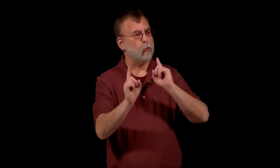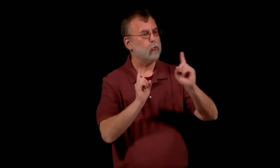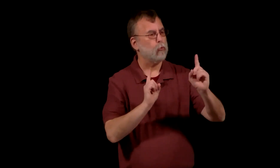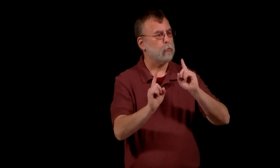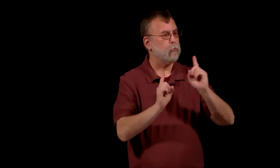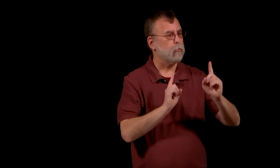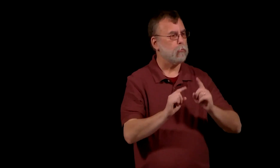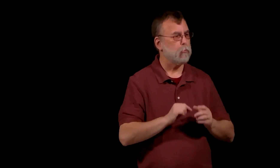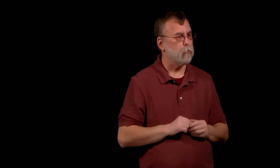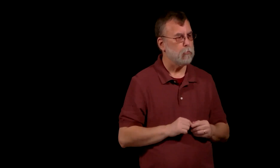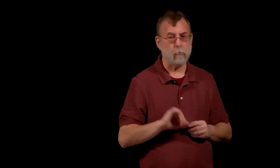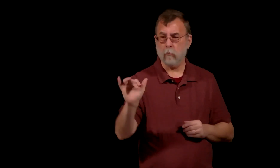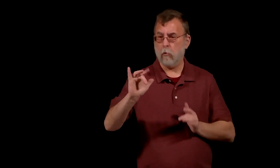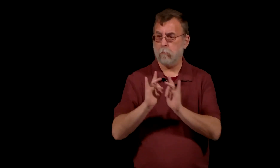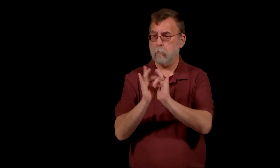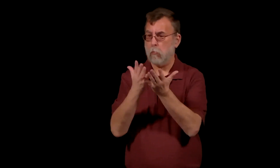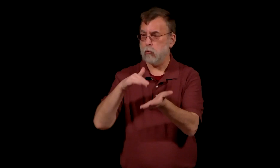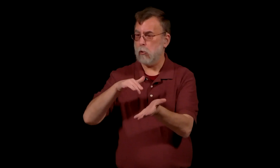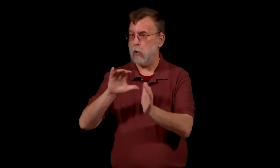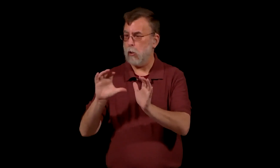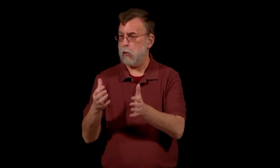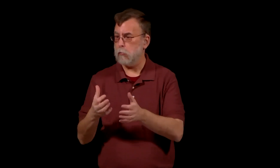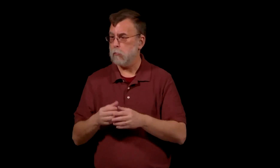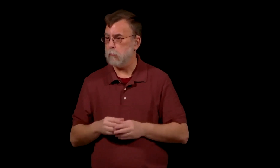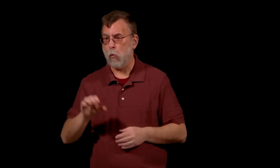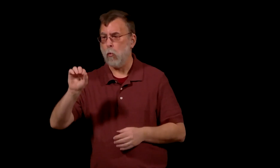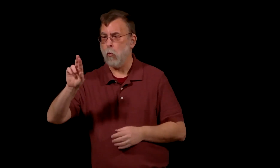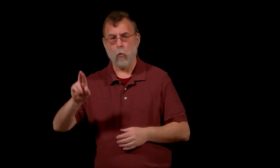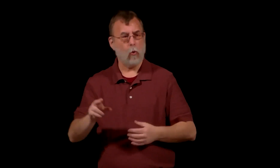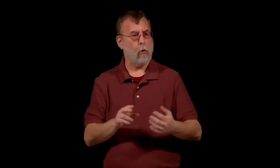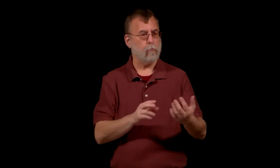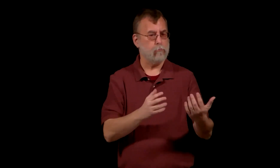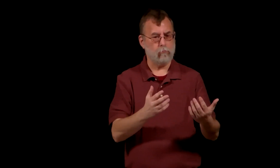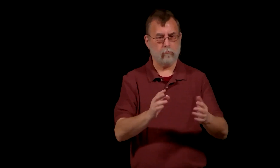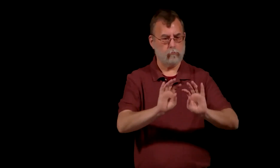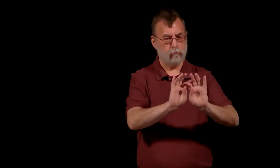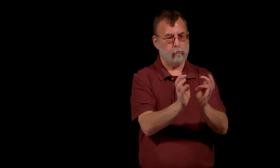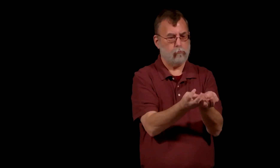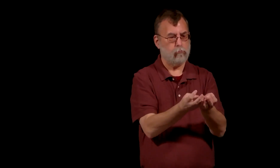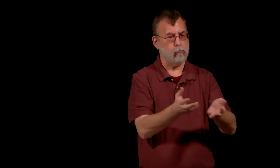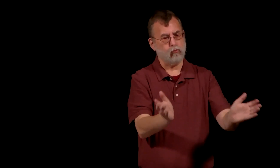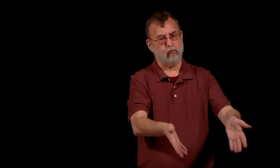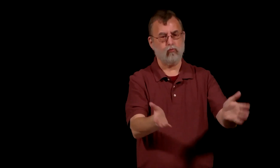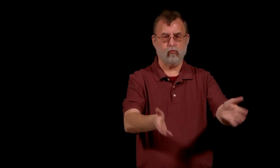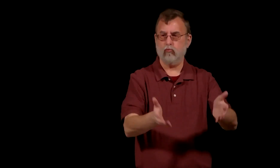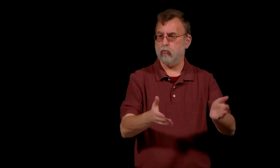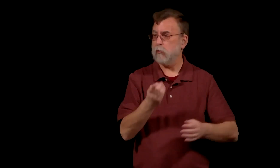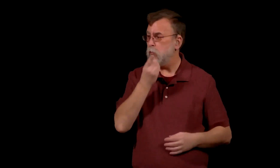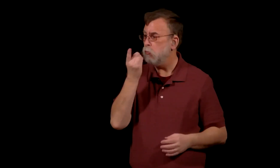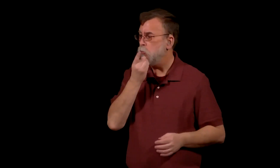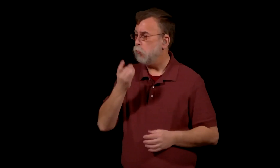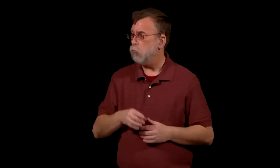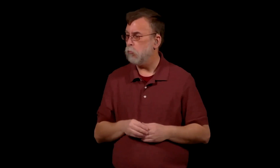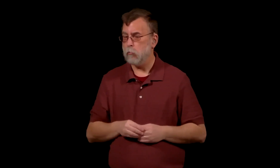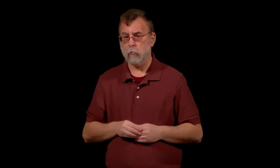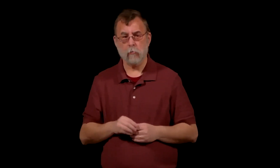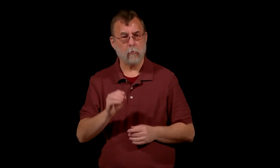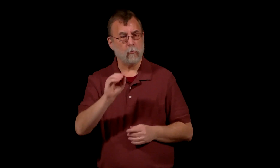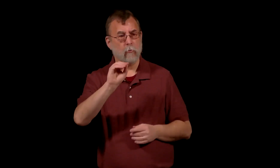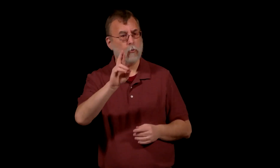in our life, in our conversation. We talk about it in Bible study class or just with a group of friends around